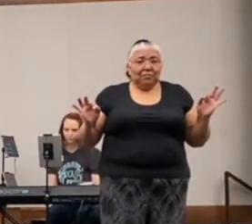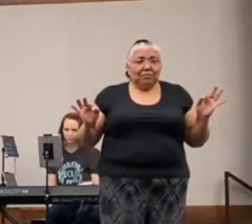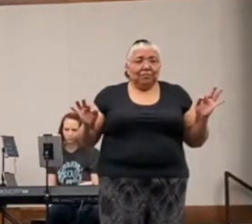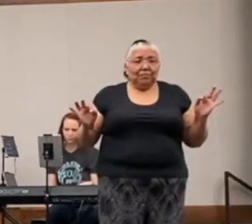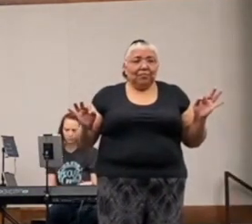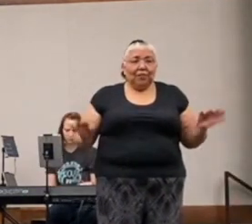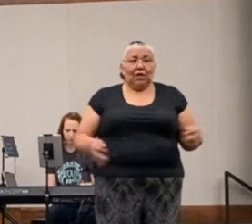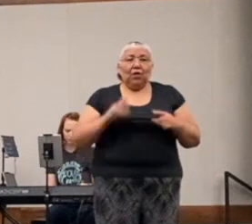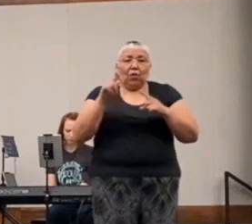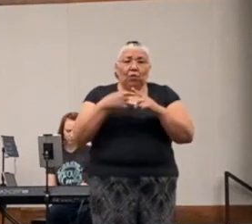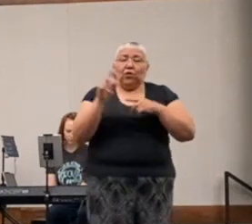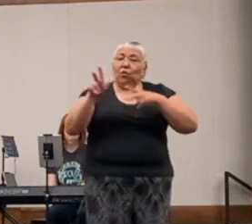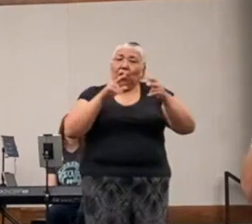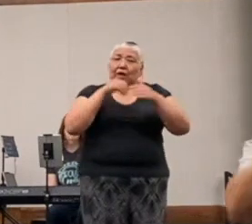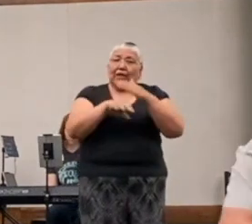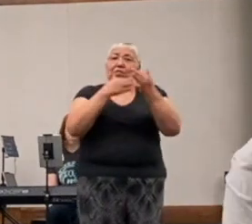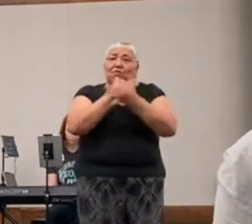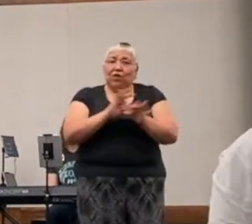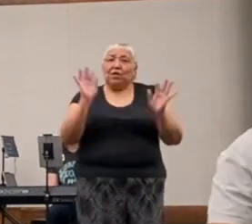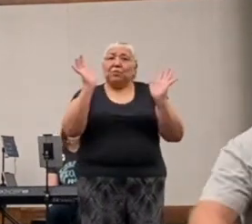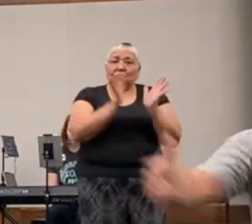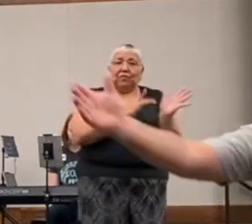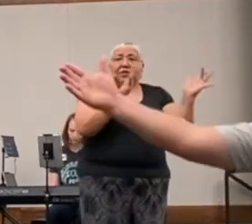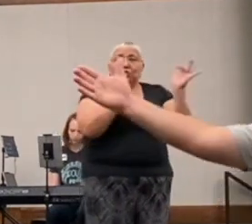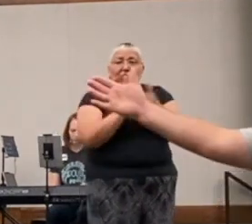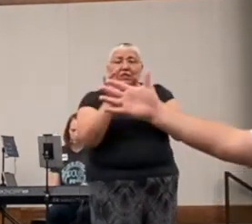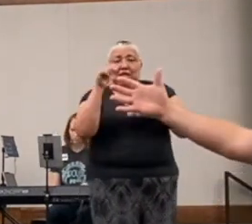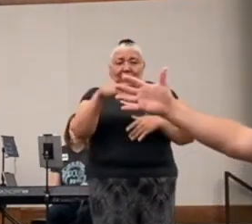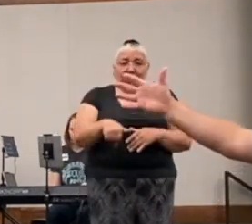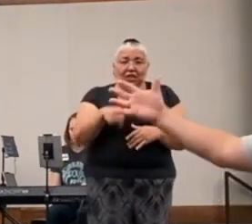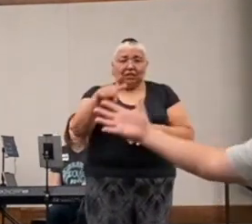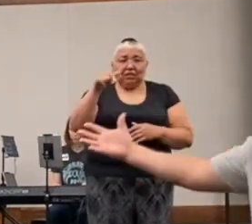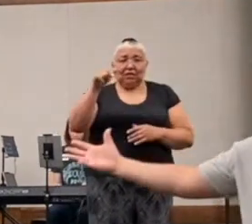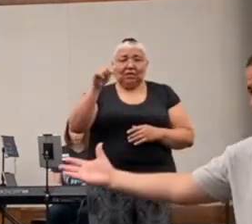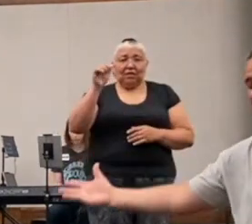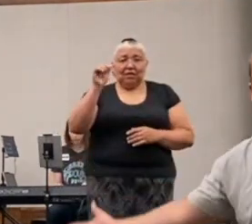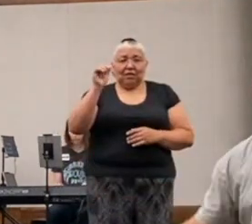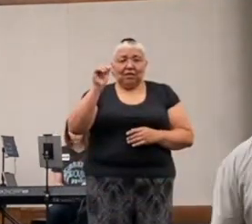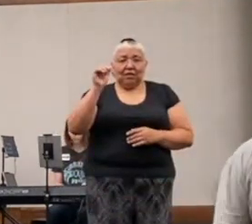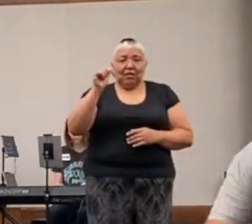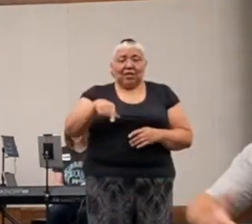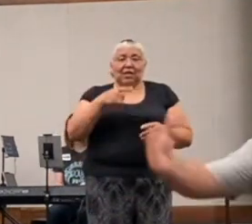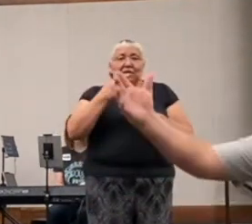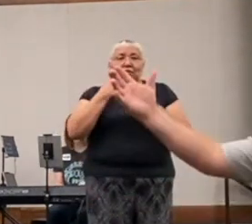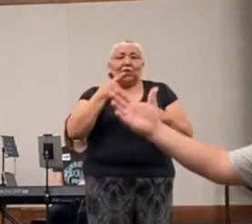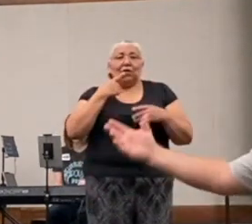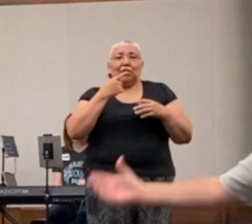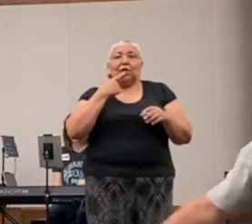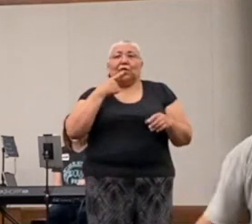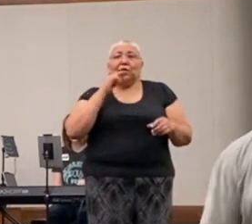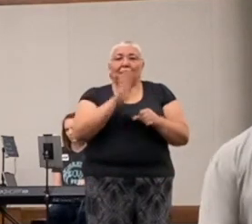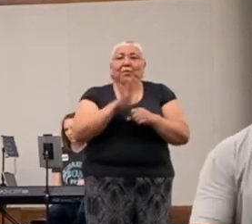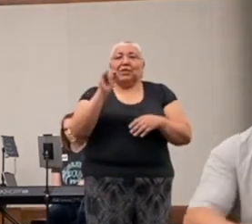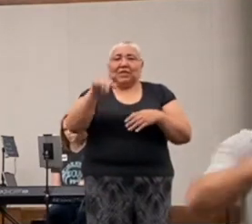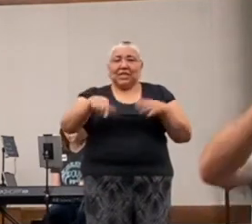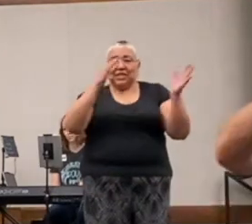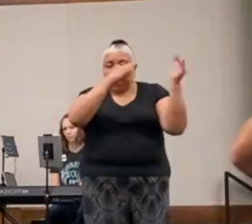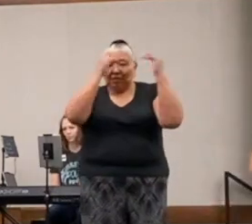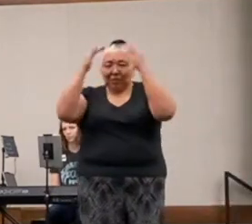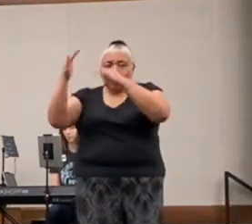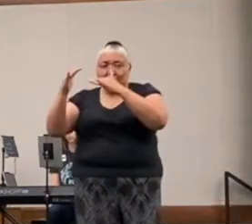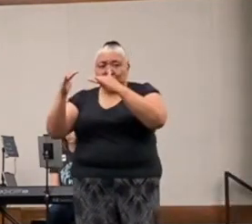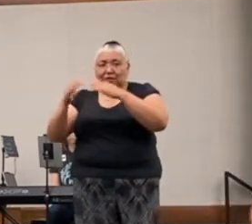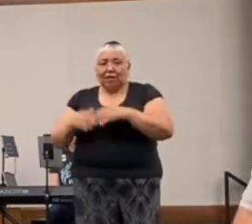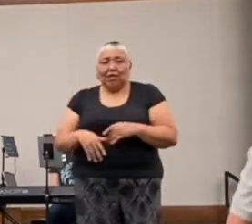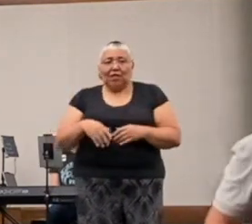And when you walk in the freedom of Jesus, these commandments, these expectations, man, they are on